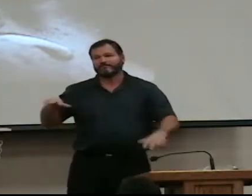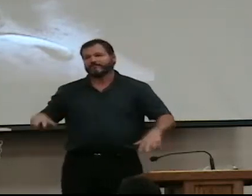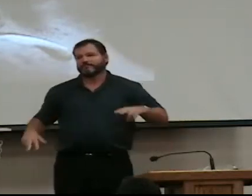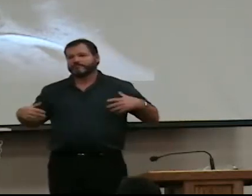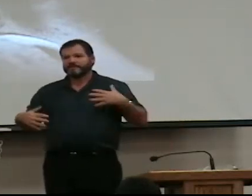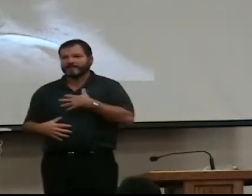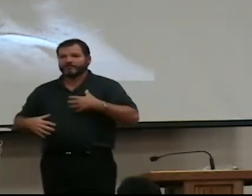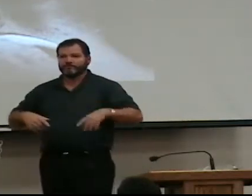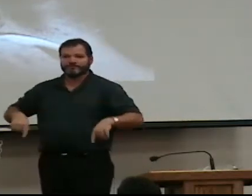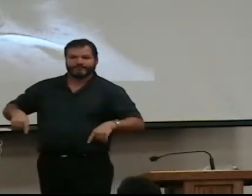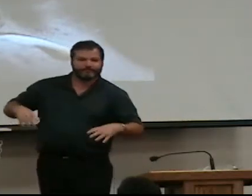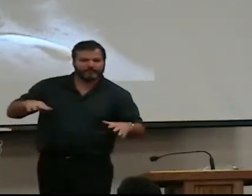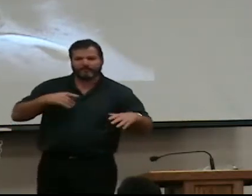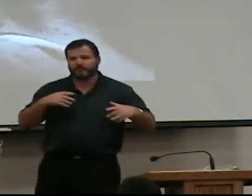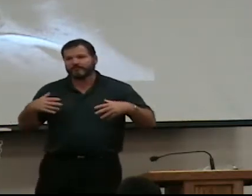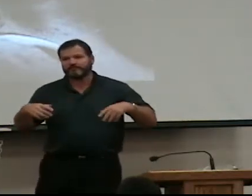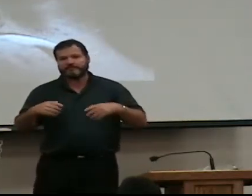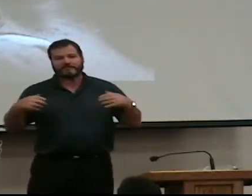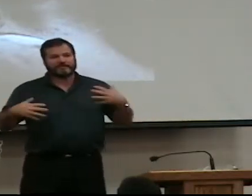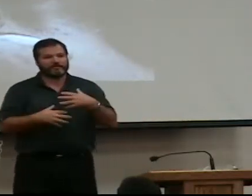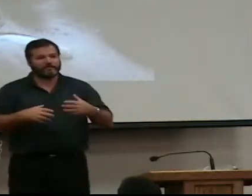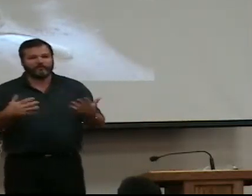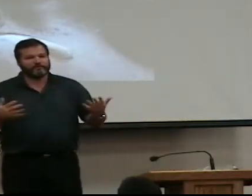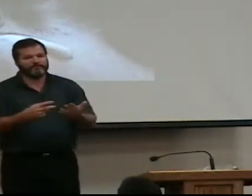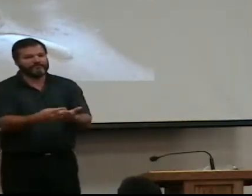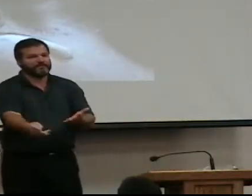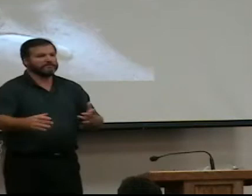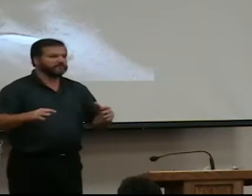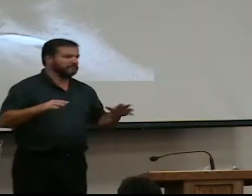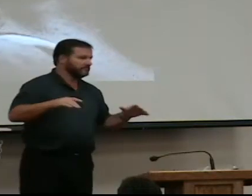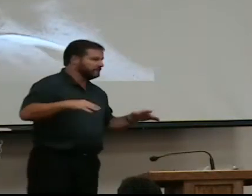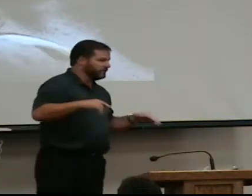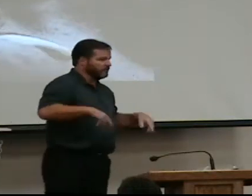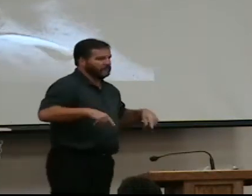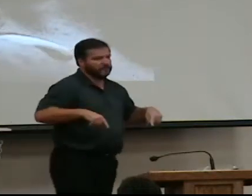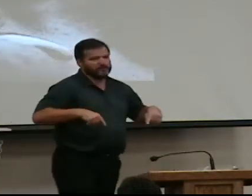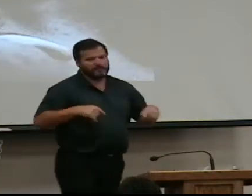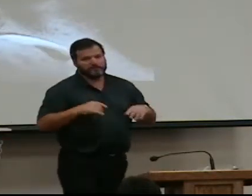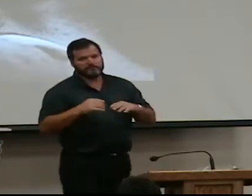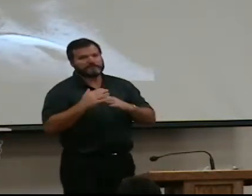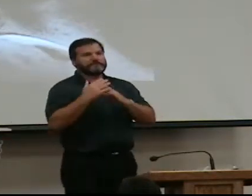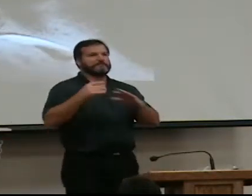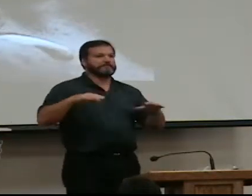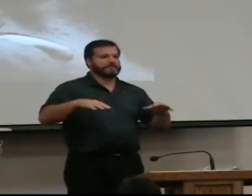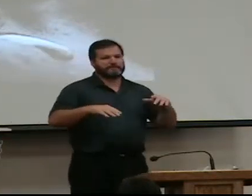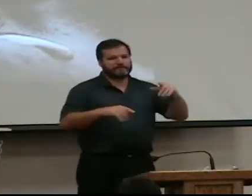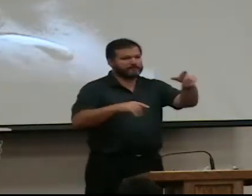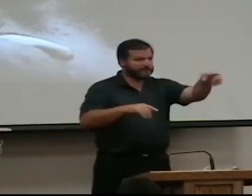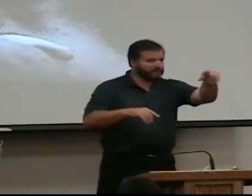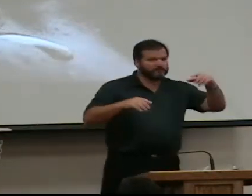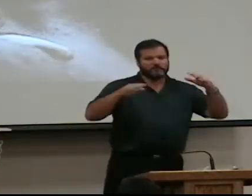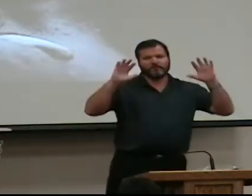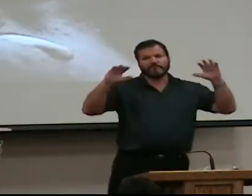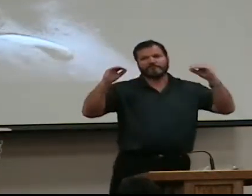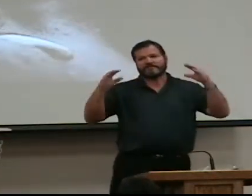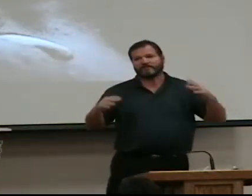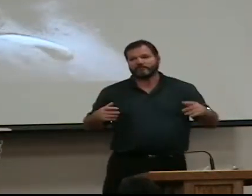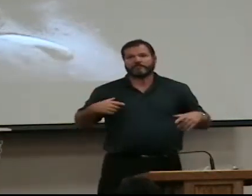two years. First year, kind of awkward. I was afraid I would fail or just didn't know. I